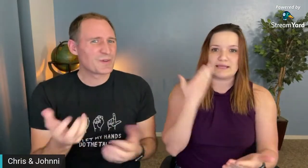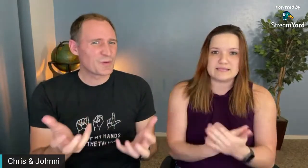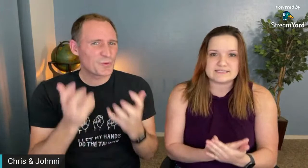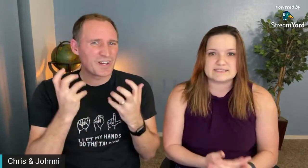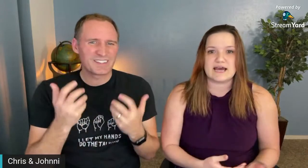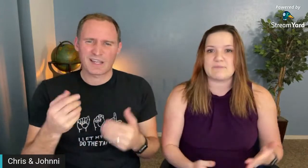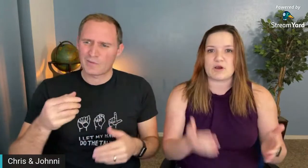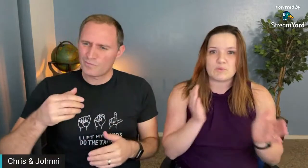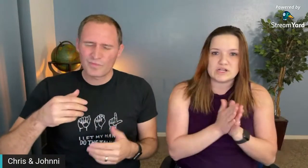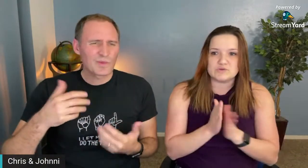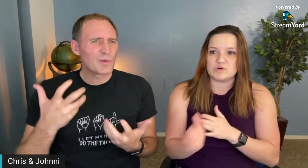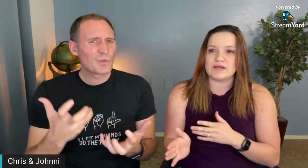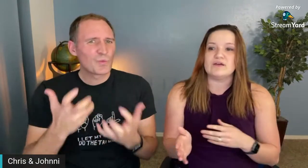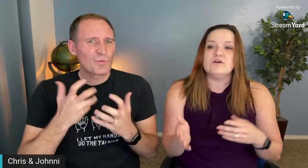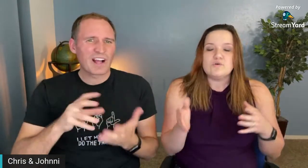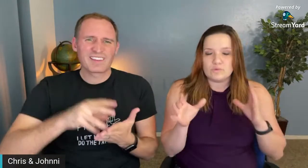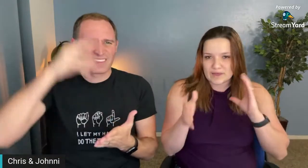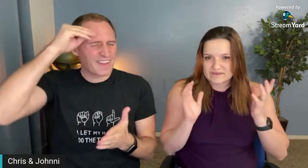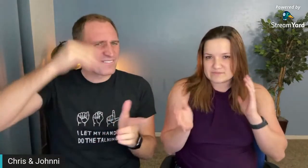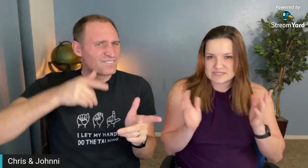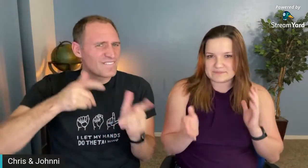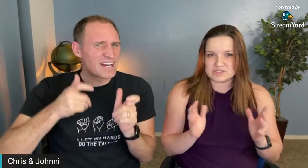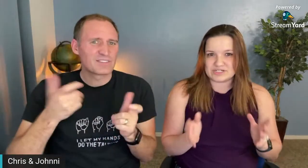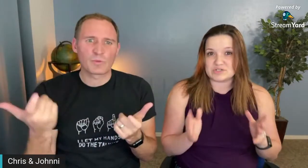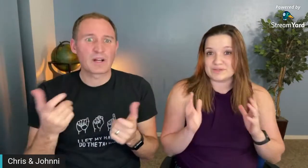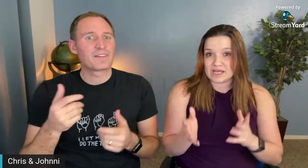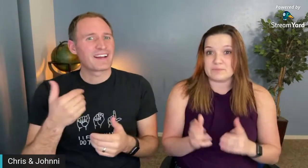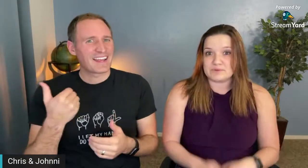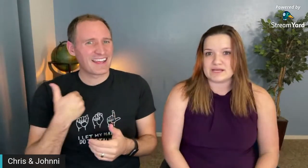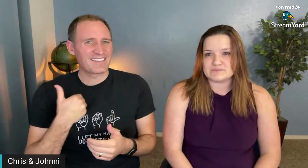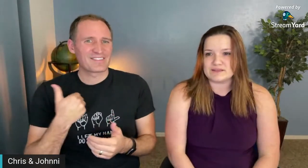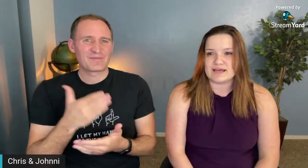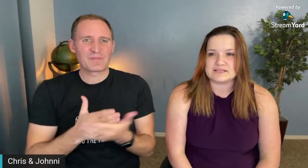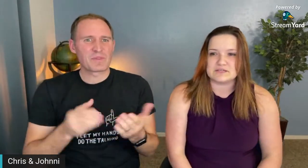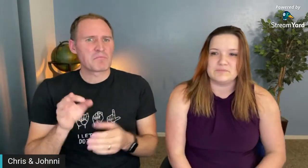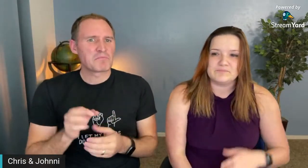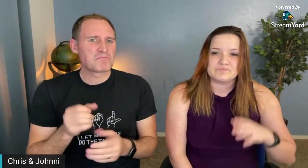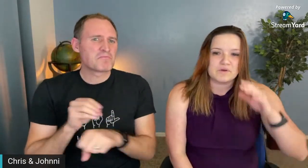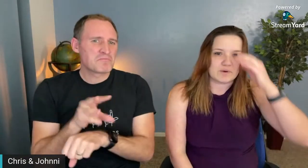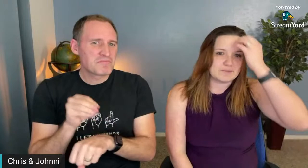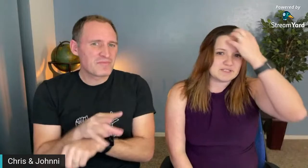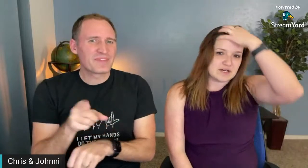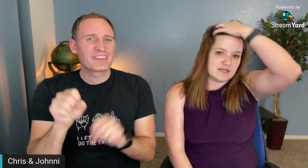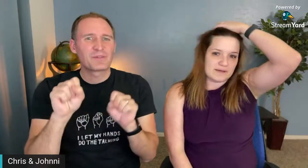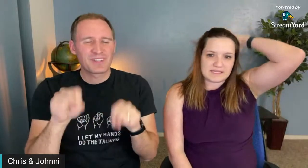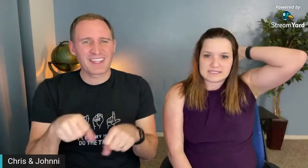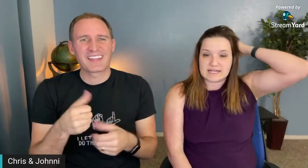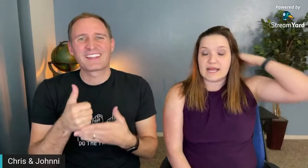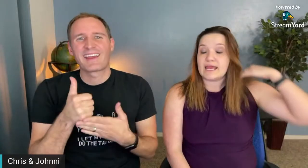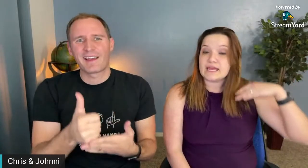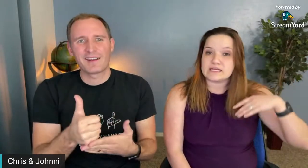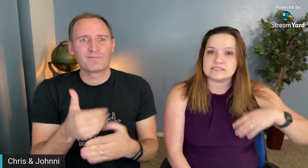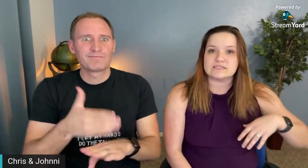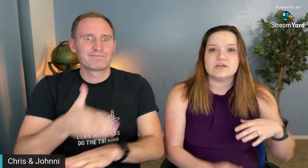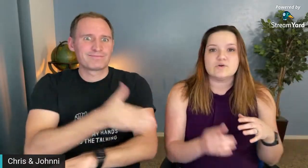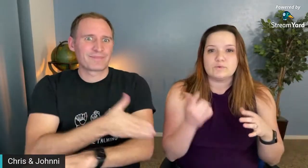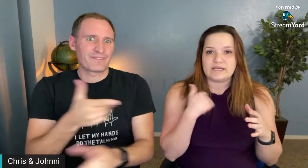this time, or I want to do it quick. Well, we have some tips and tricks to really help you guys with that. So we're going to be talking about that tonight. And we do